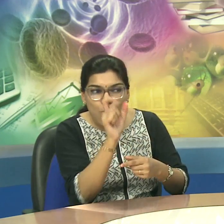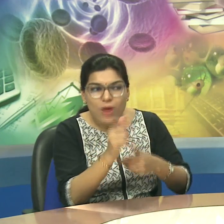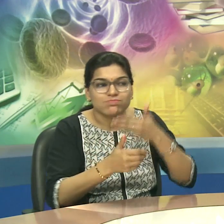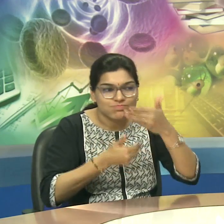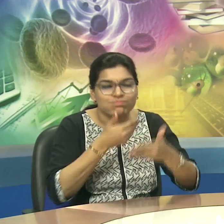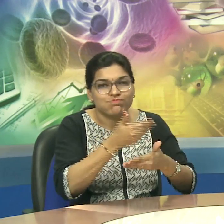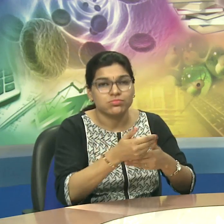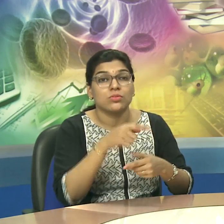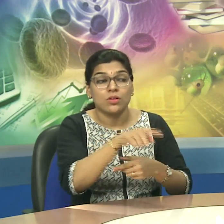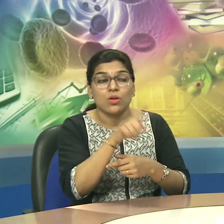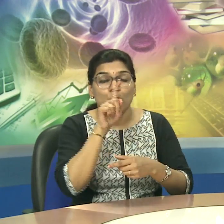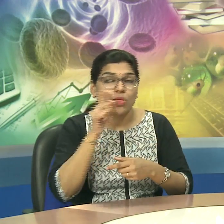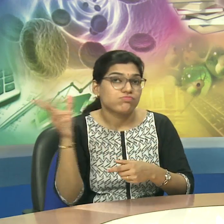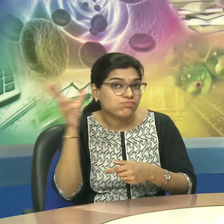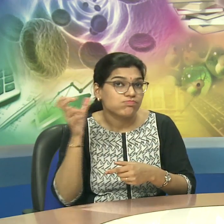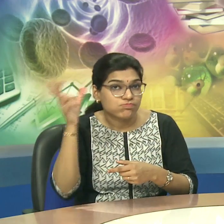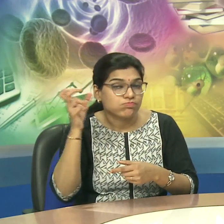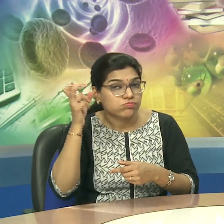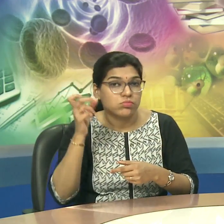and also if a proper training is given to the parrots,